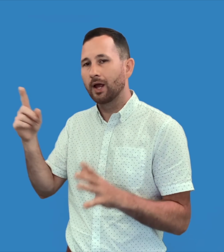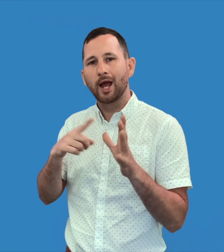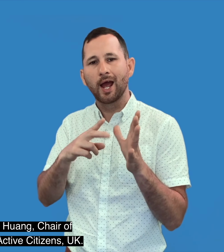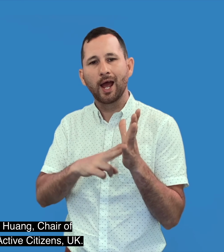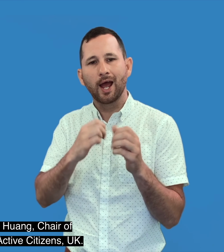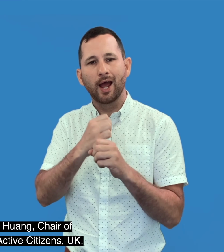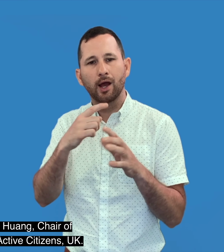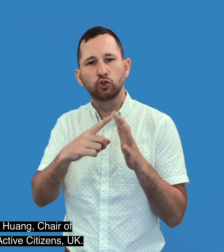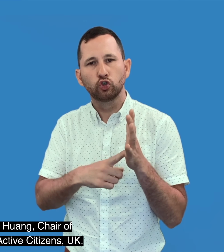Angela Huang,